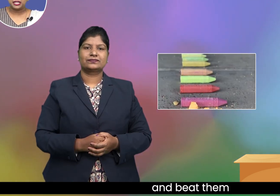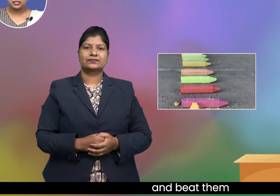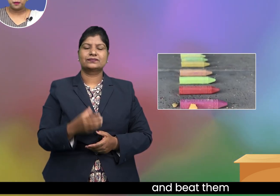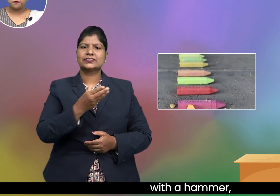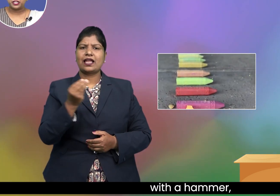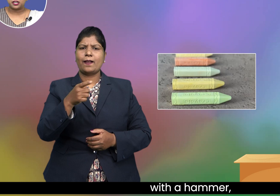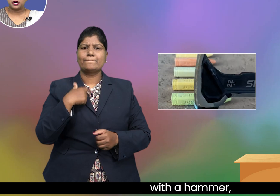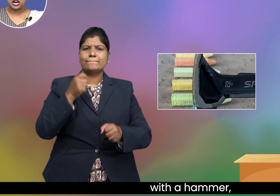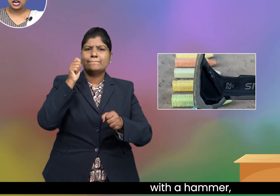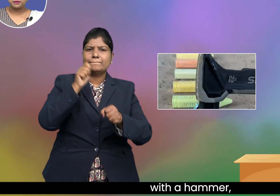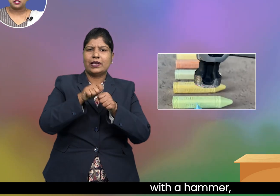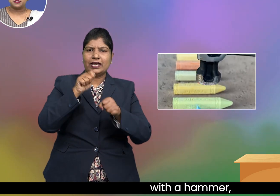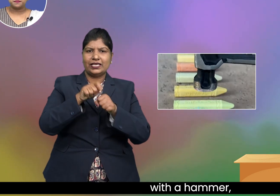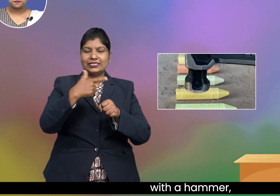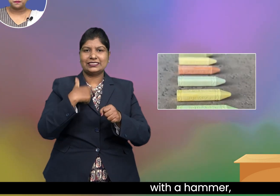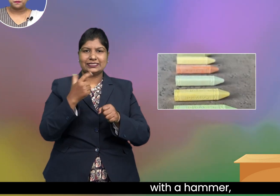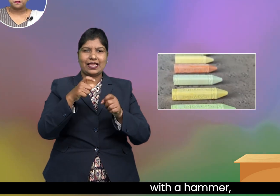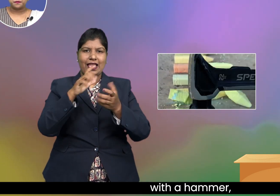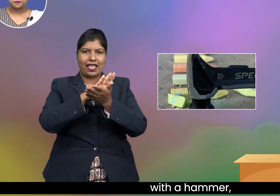and beat them with a hammer,